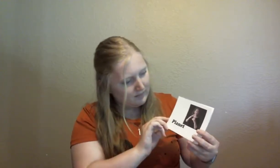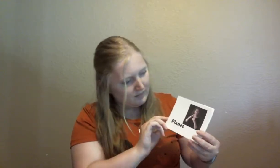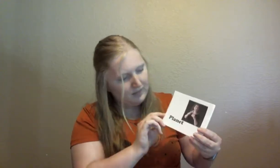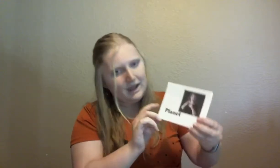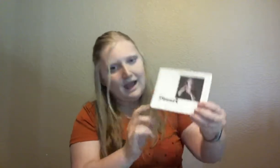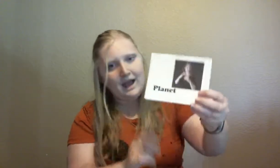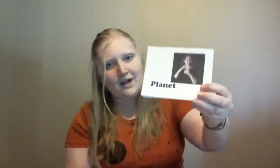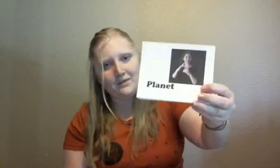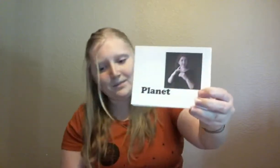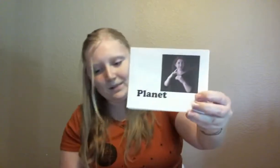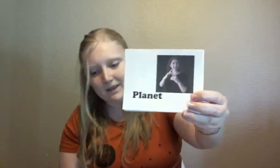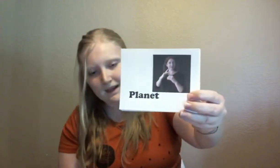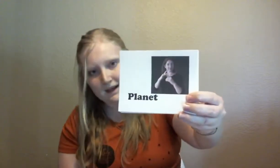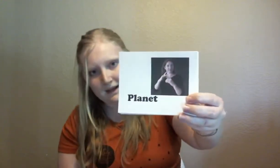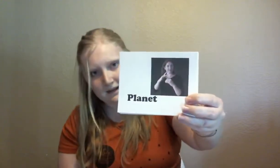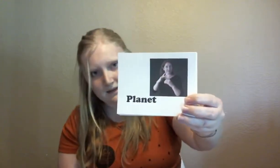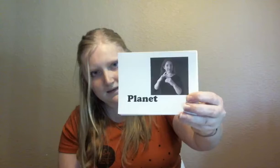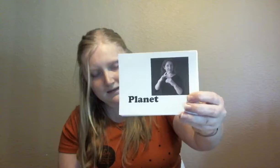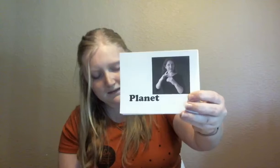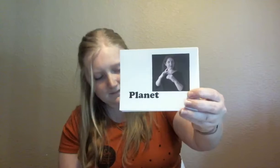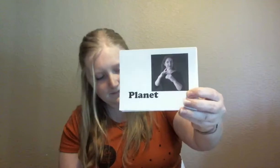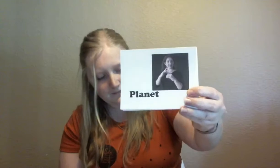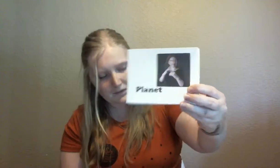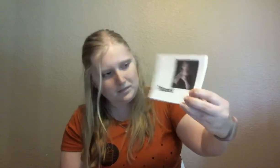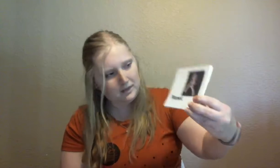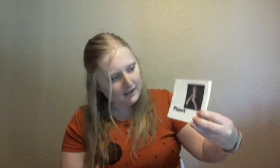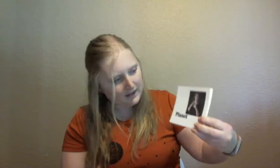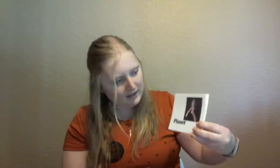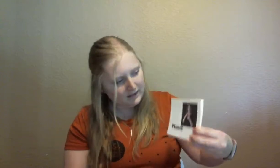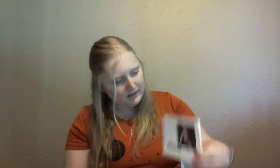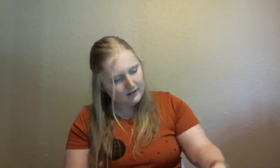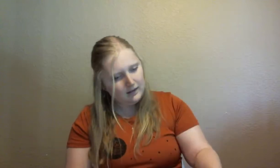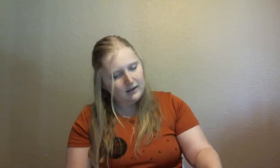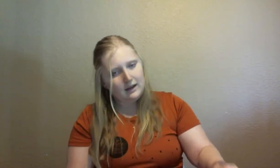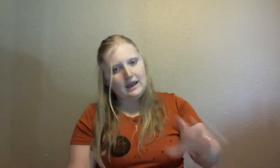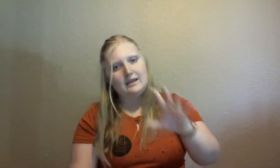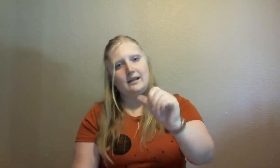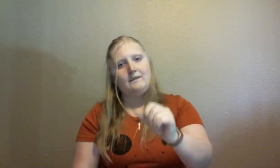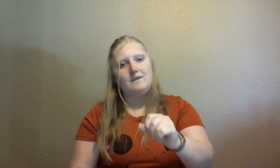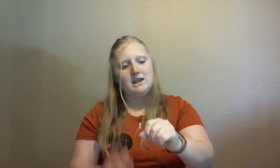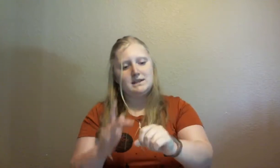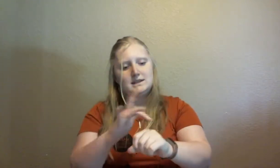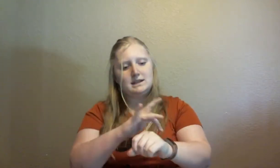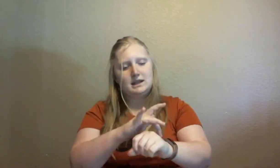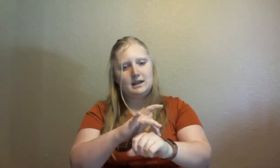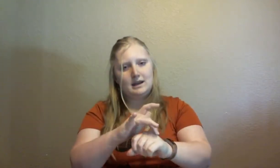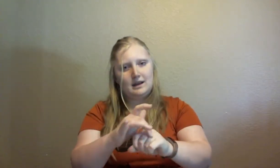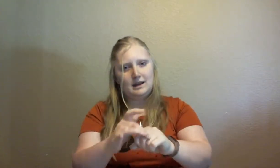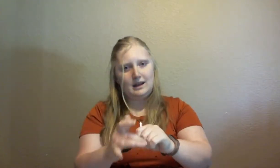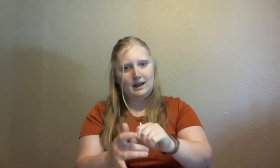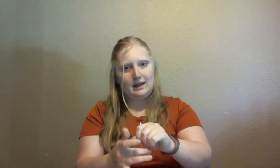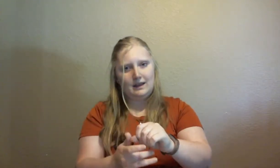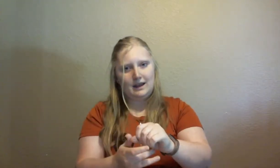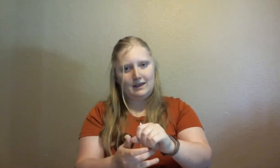Then we have planets. So planet is a fist and like